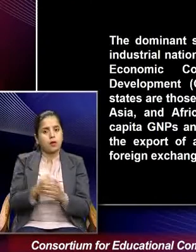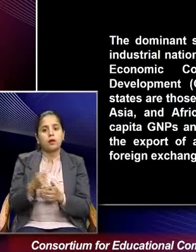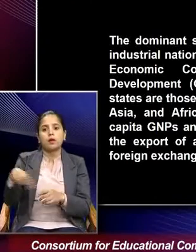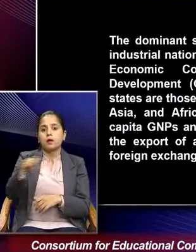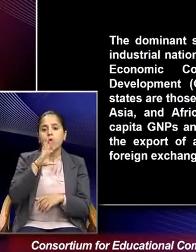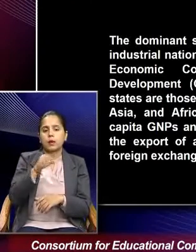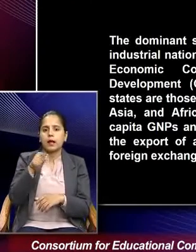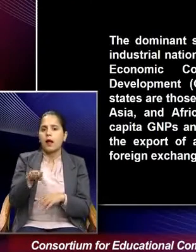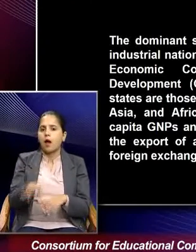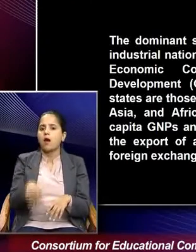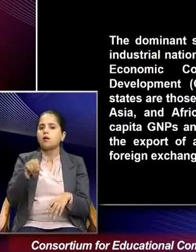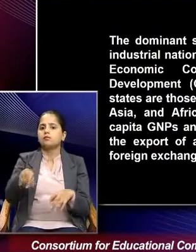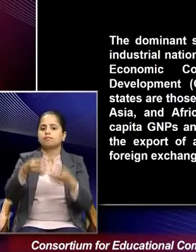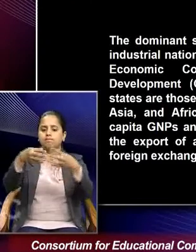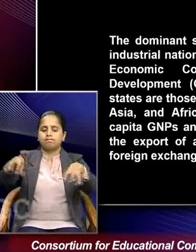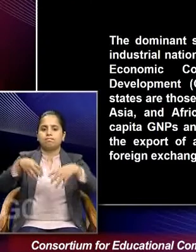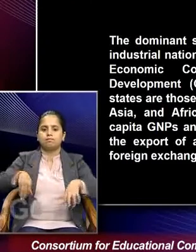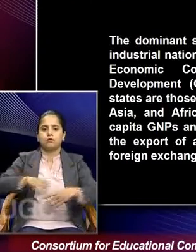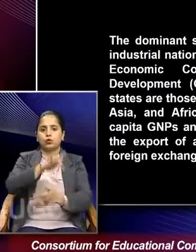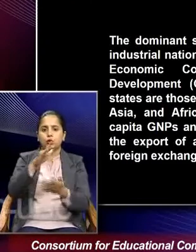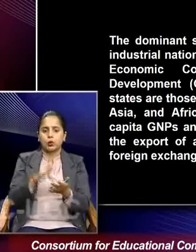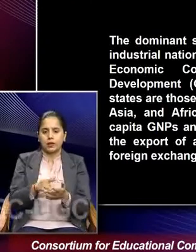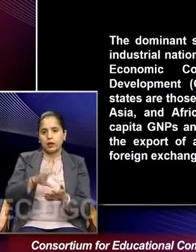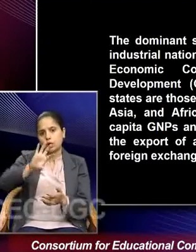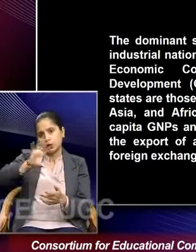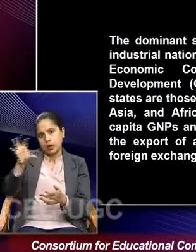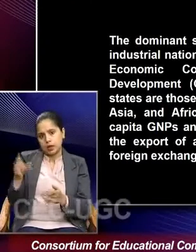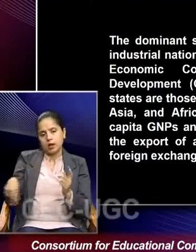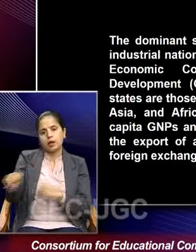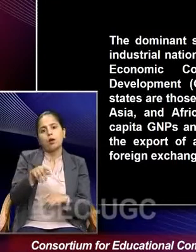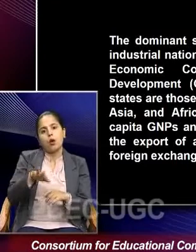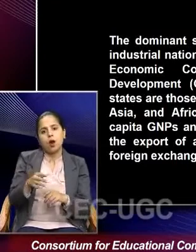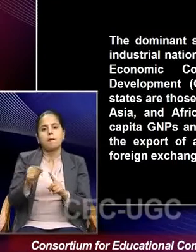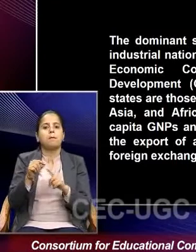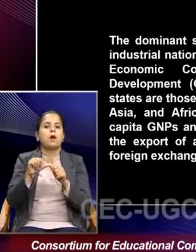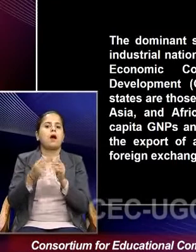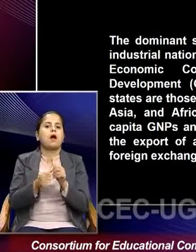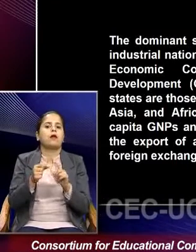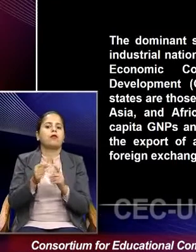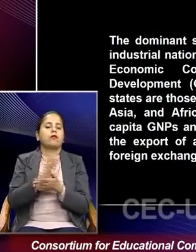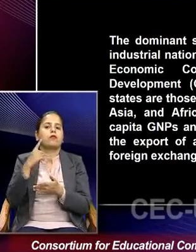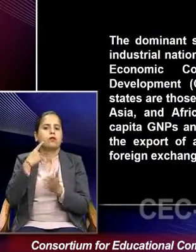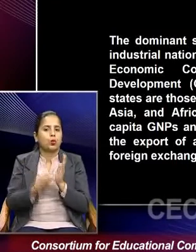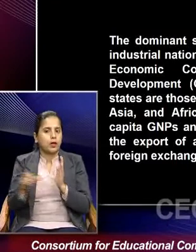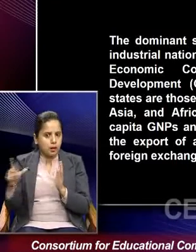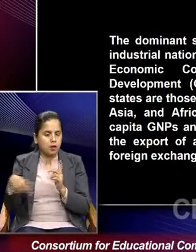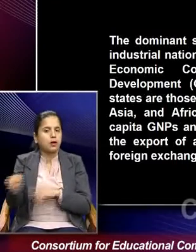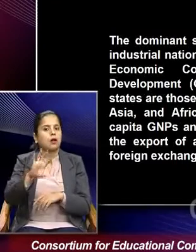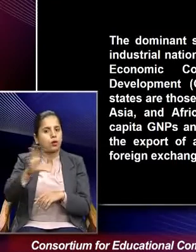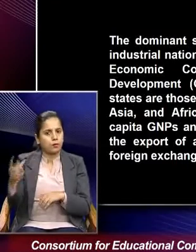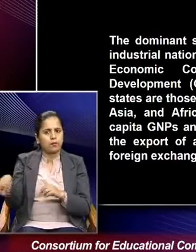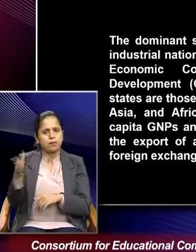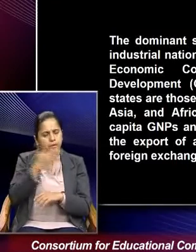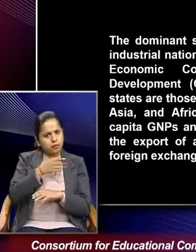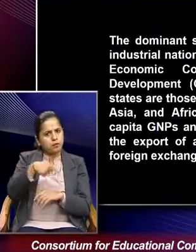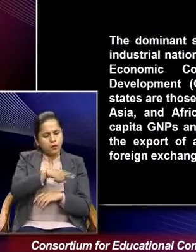is a division between the central countries, the core countries, and the peripheral countries. They have further analyzed that over the